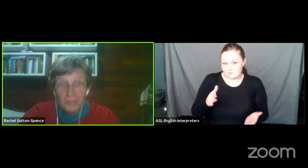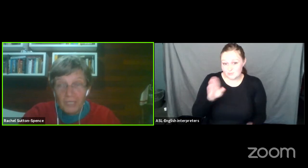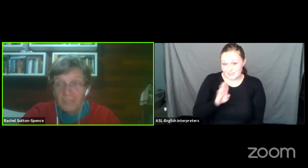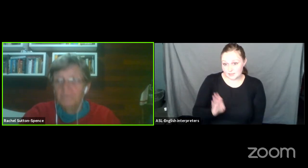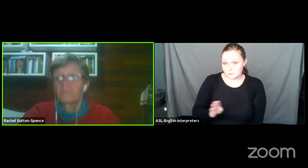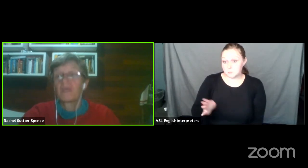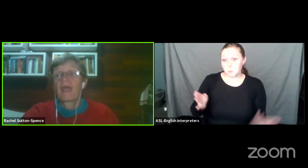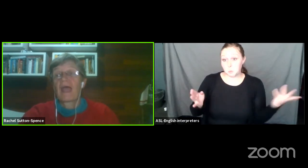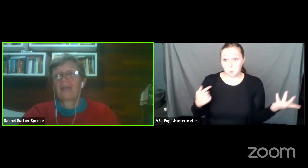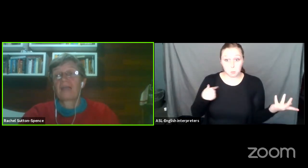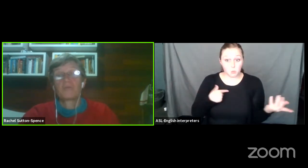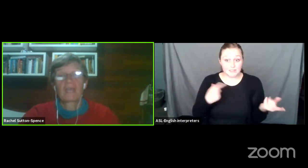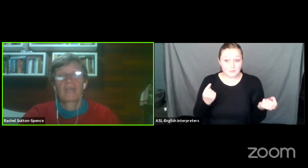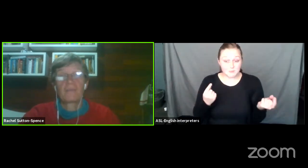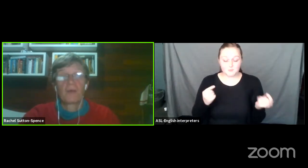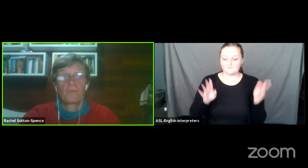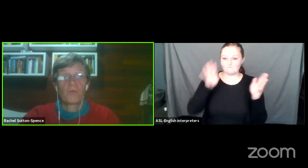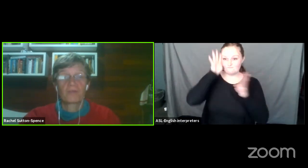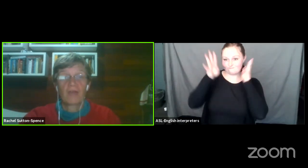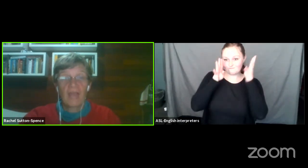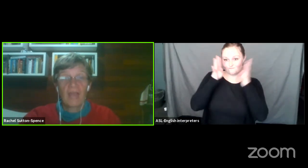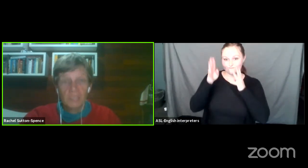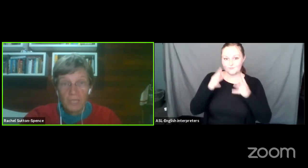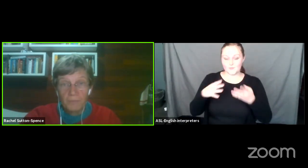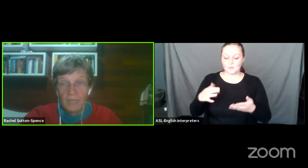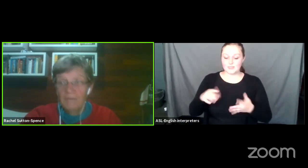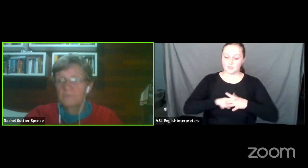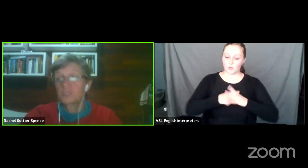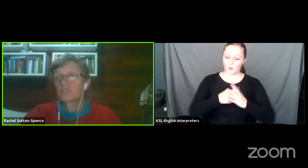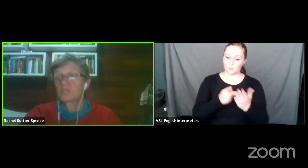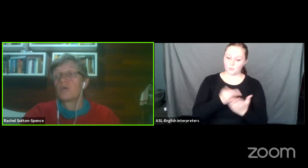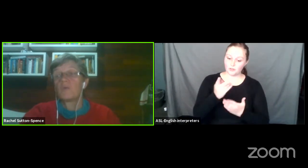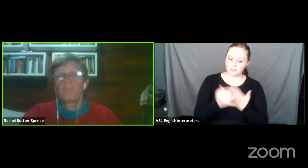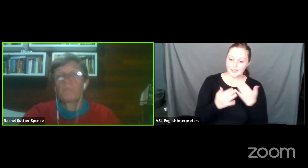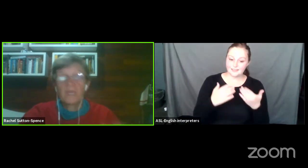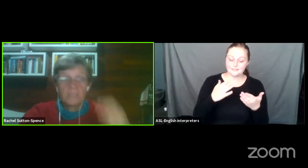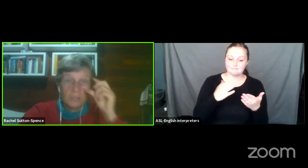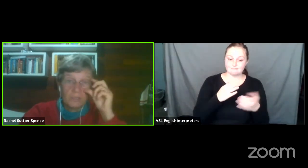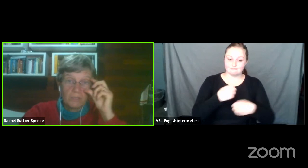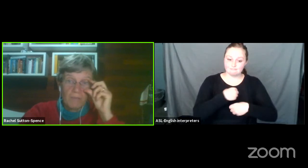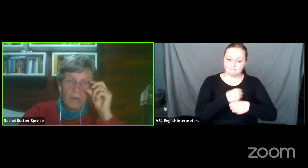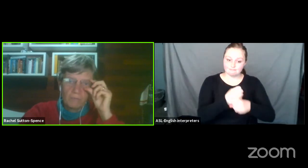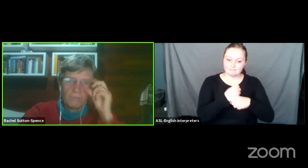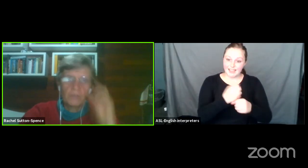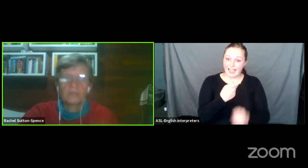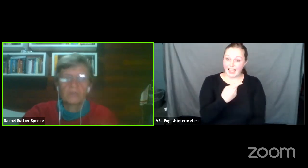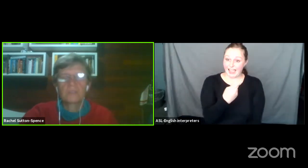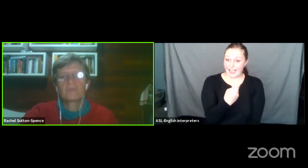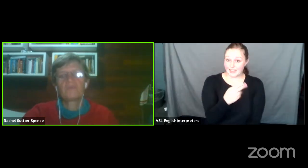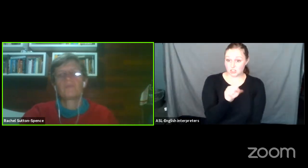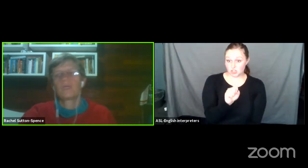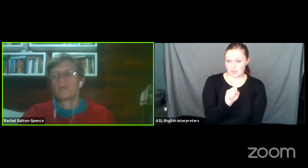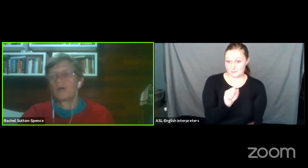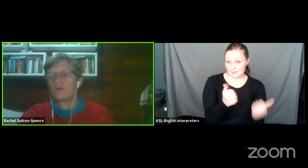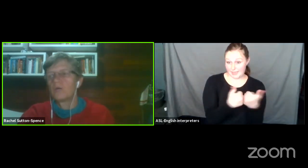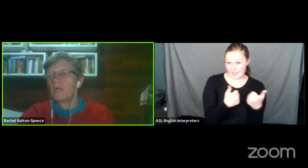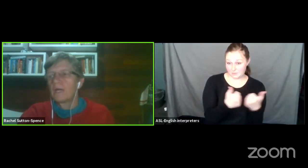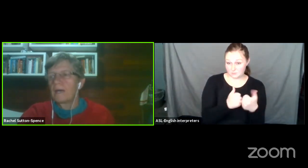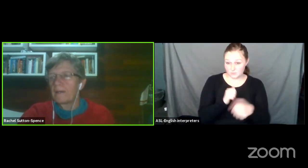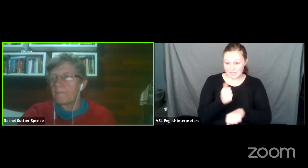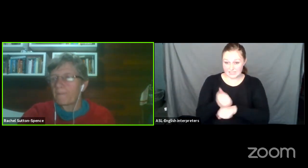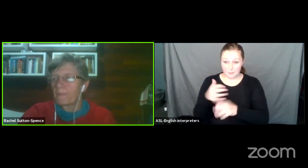a project and we came up with handshake games. We based it on an American book that some of you may